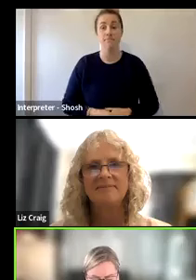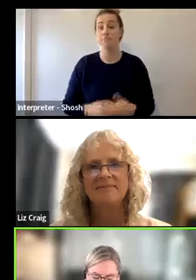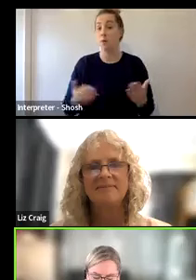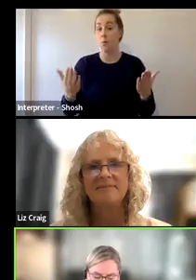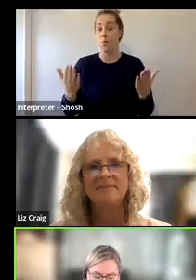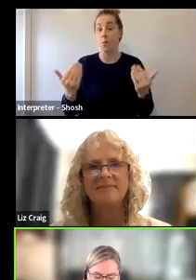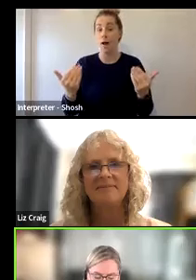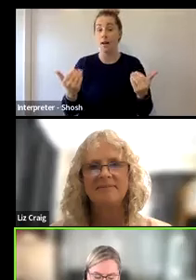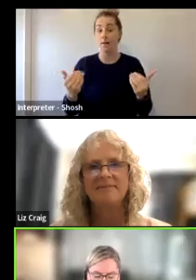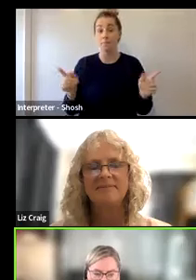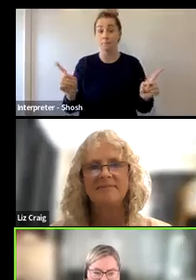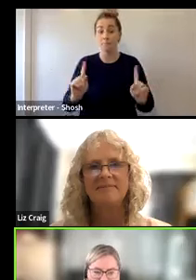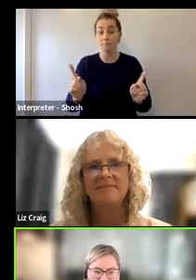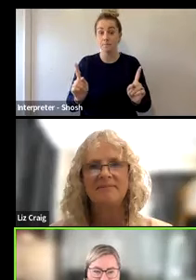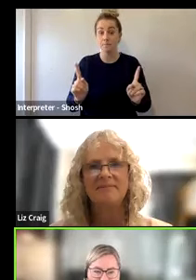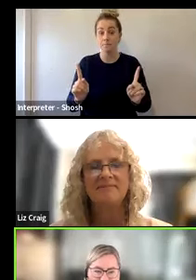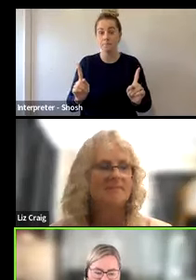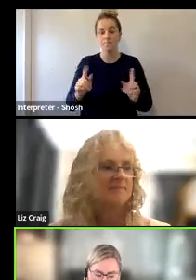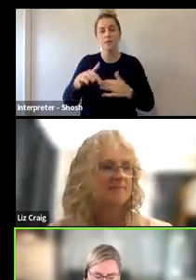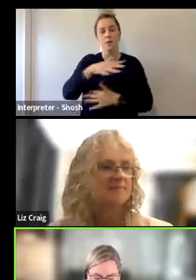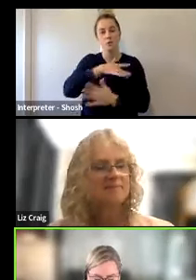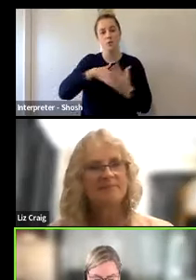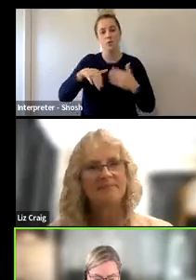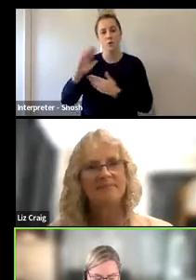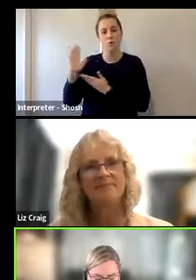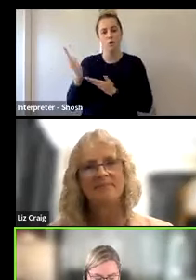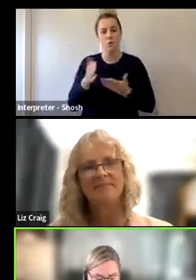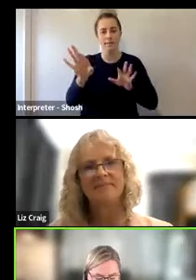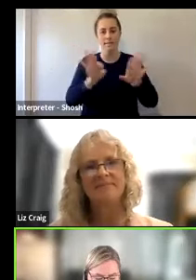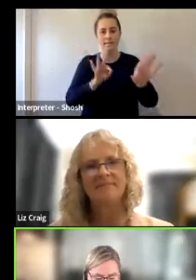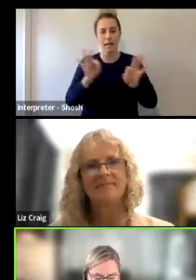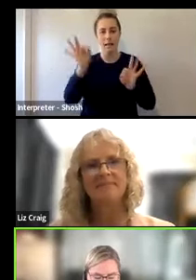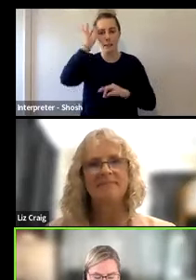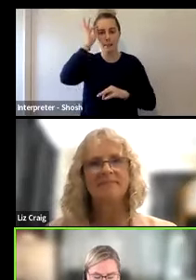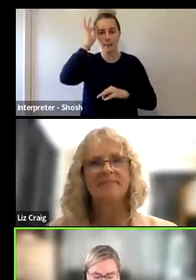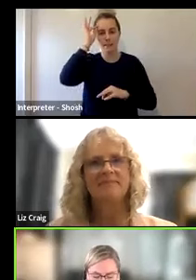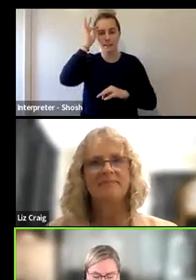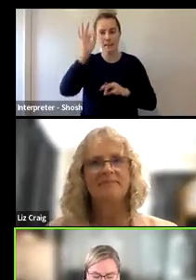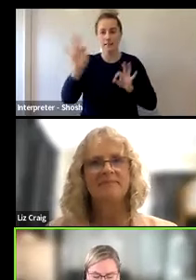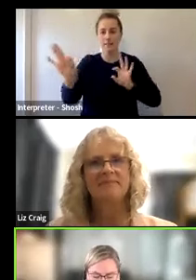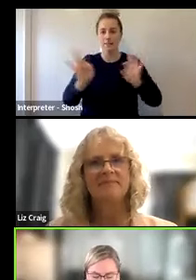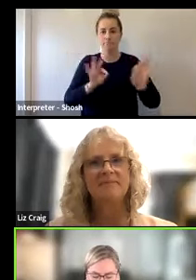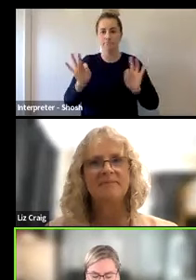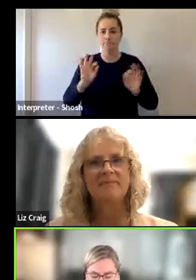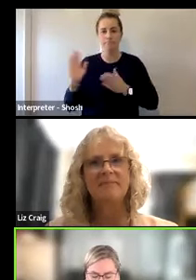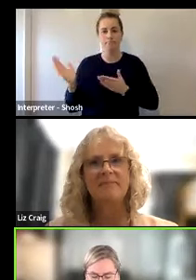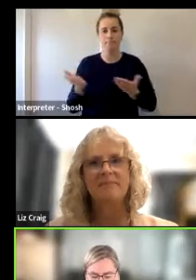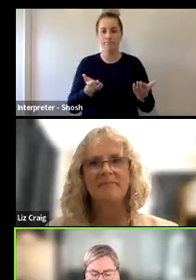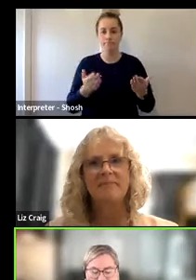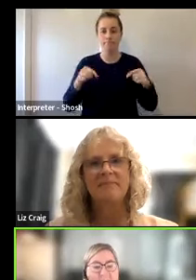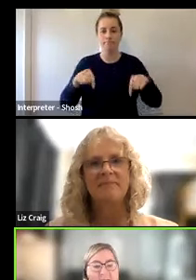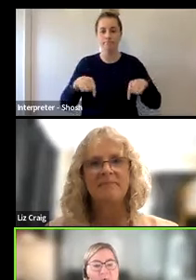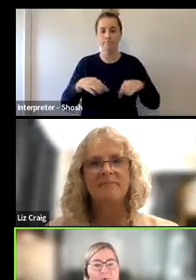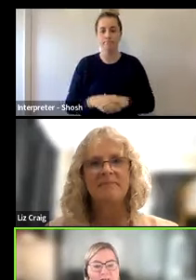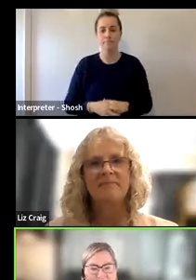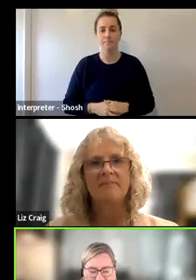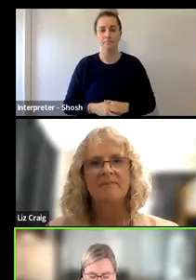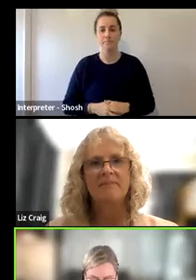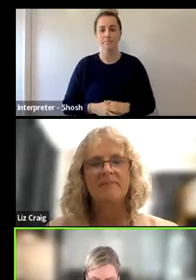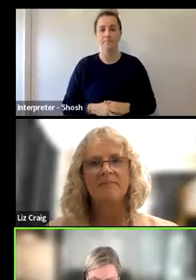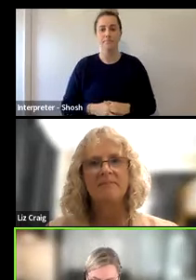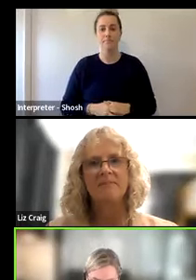Welcome to the Social Services Select Committee, Komiti Whiriwhiri Taki Ratonga Pāpore, Taki